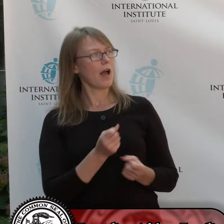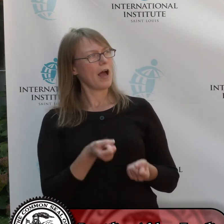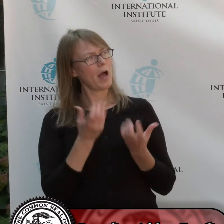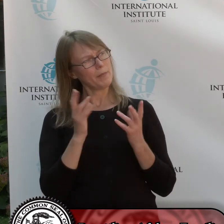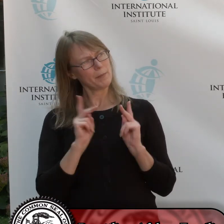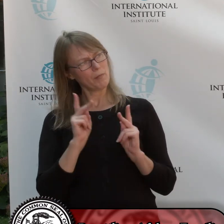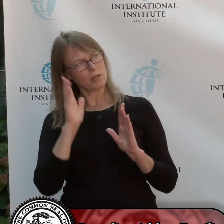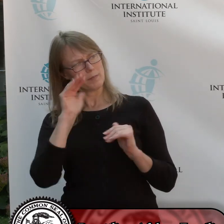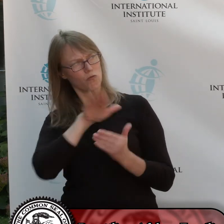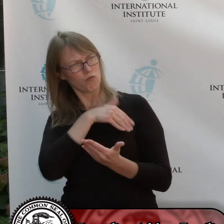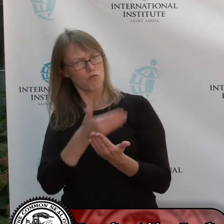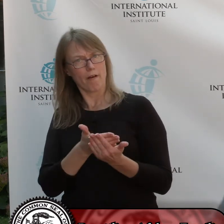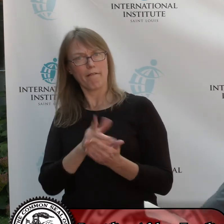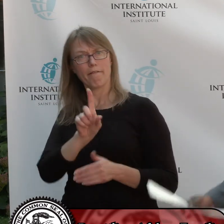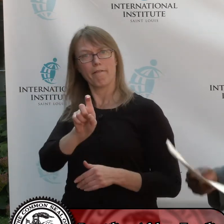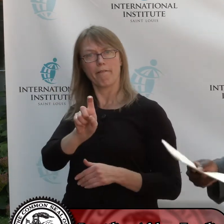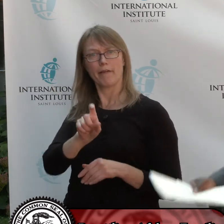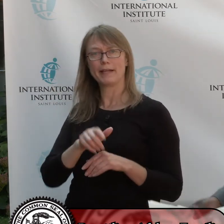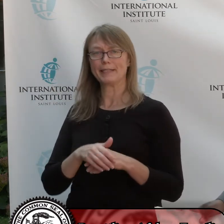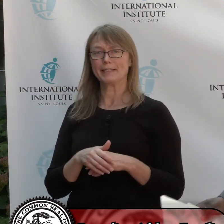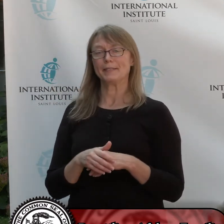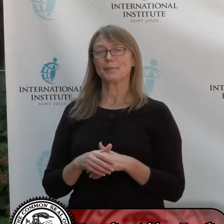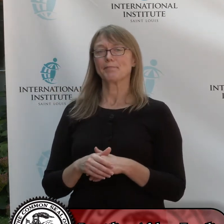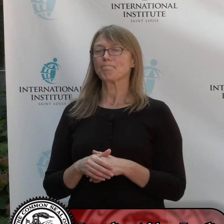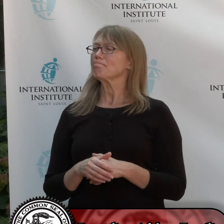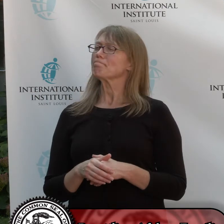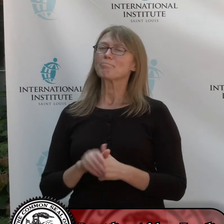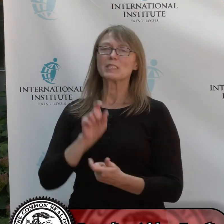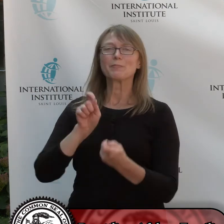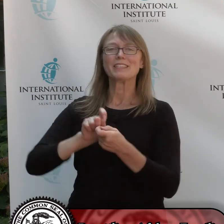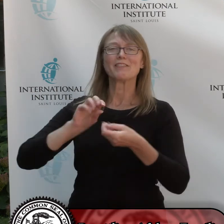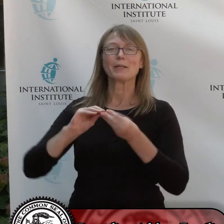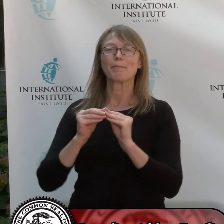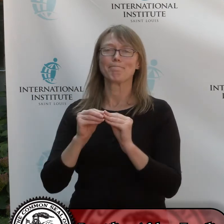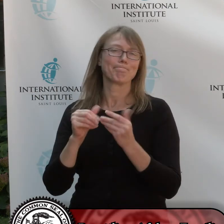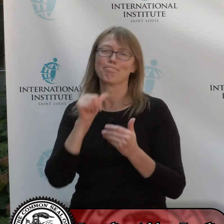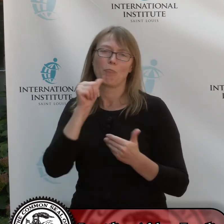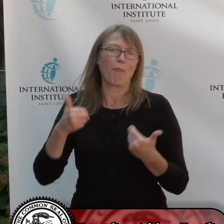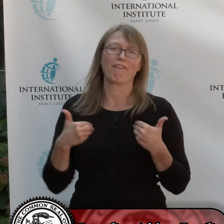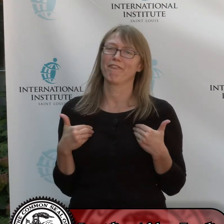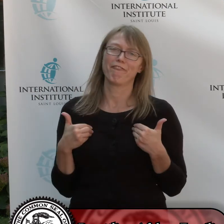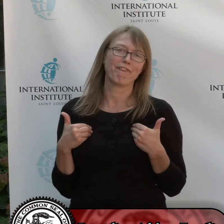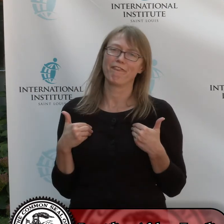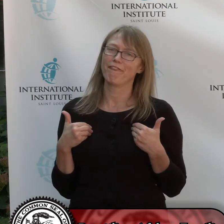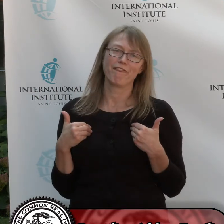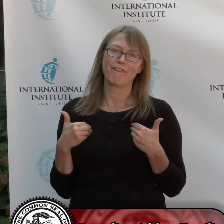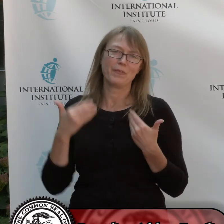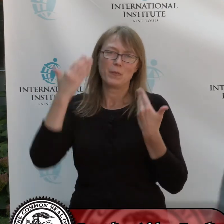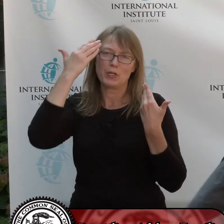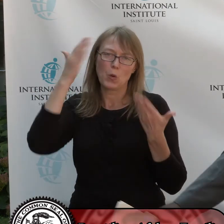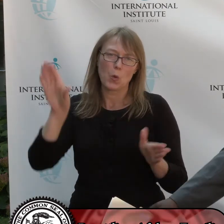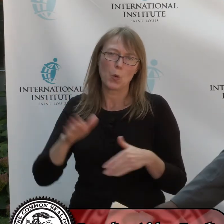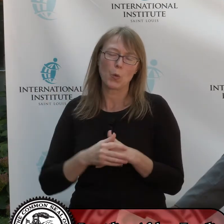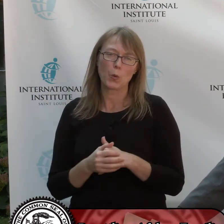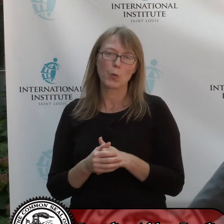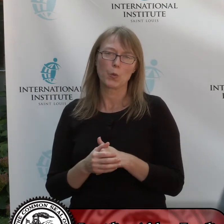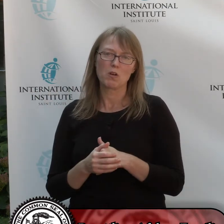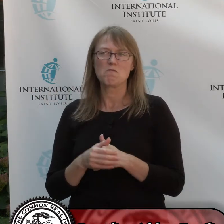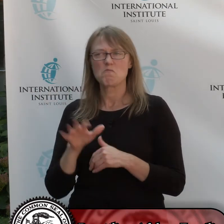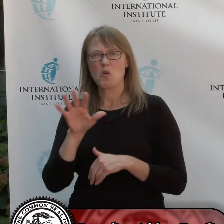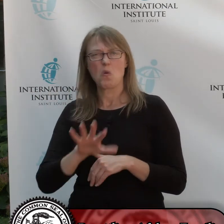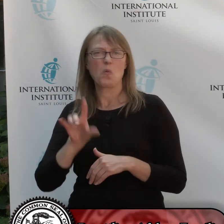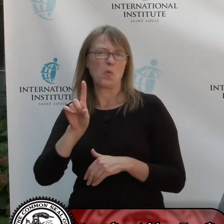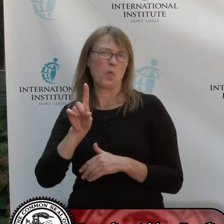at this point? We cannot know specifically what number. We've been working on a capacity of